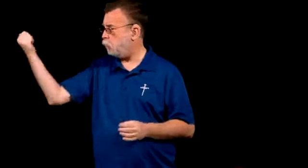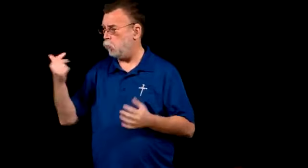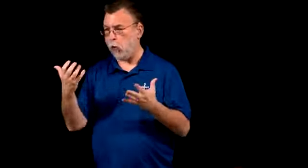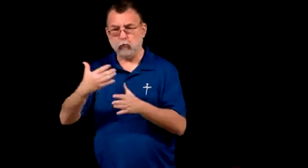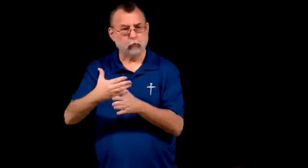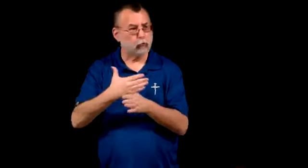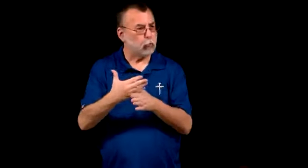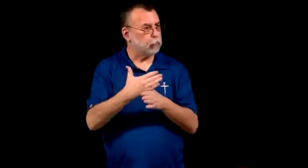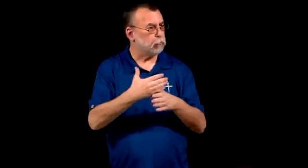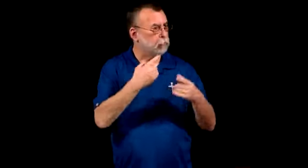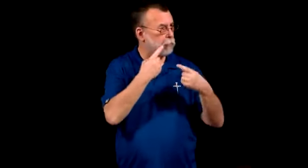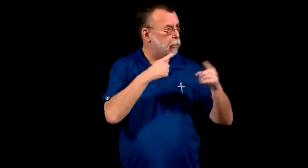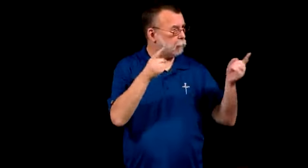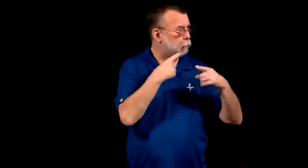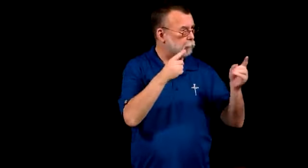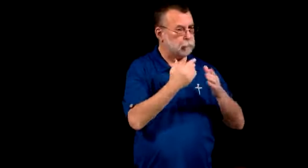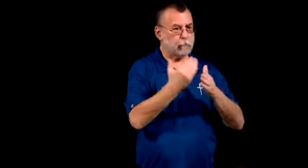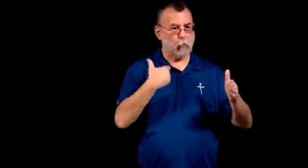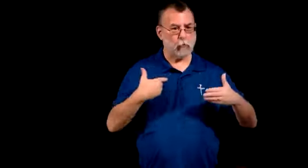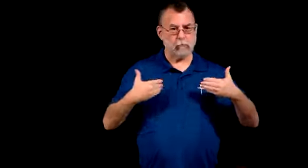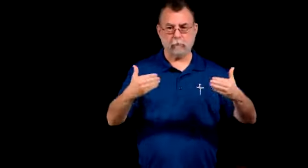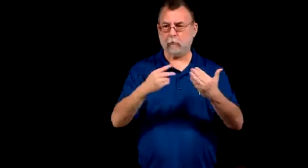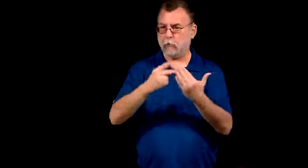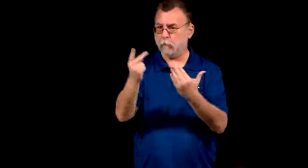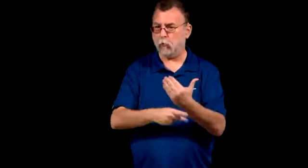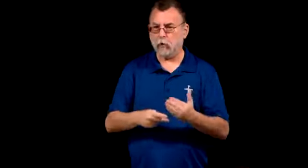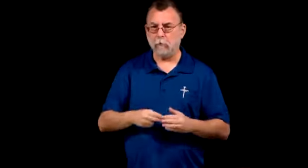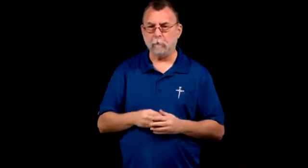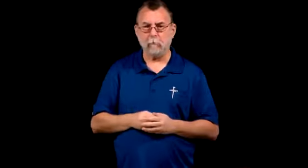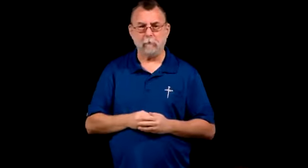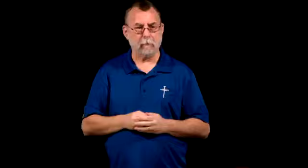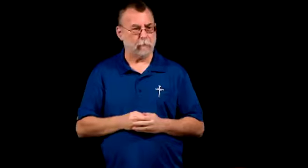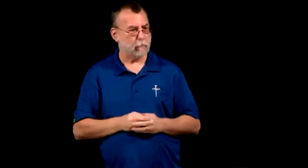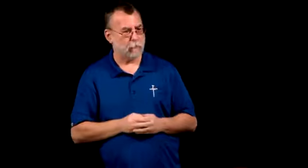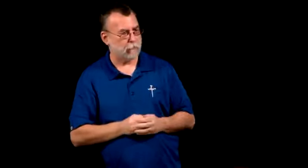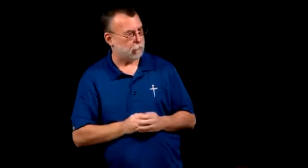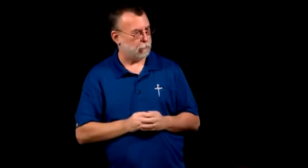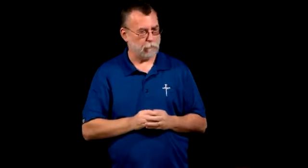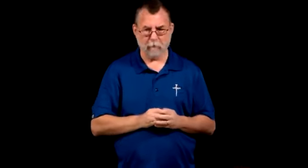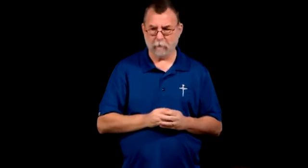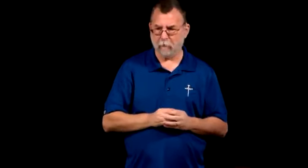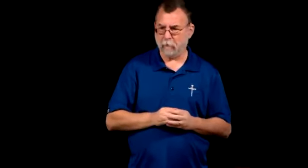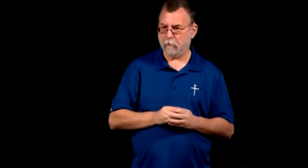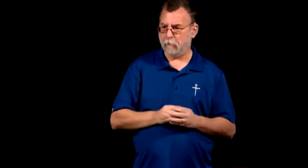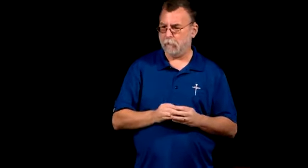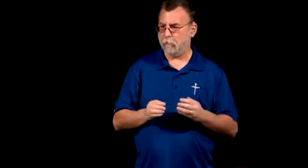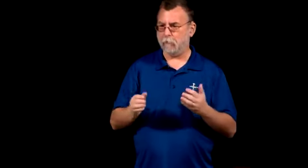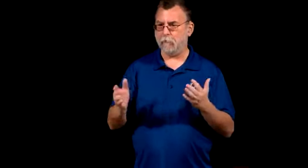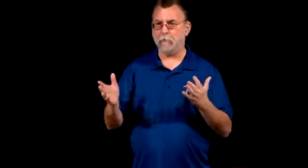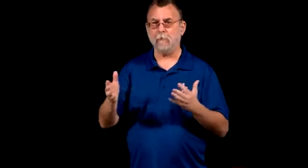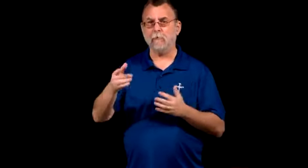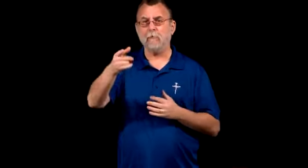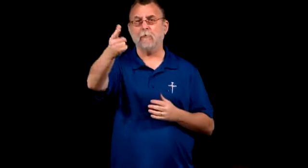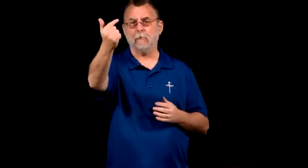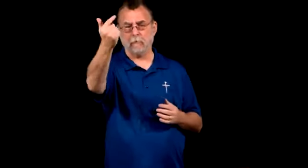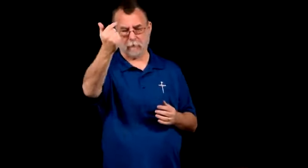so before I do that, does anybody else have any other announcements they want to share before we begin our program? Are there anybody else who needs